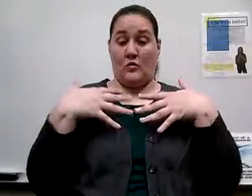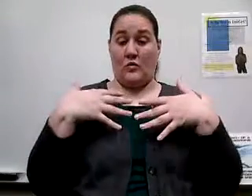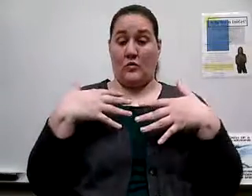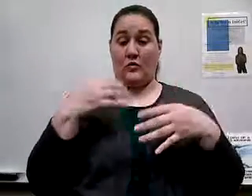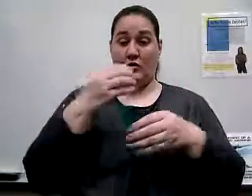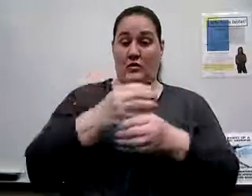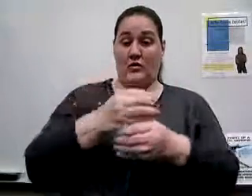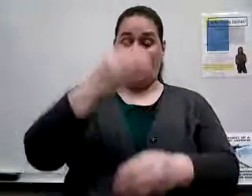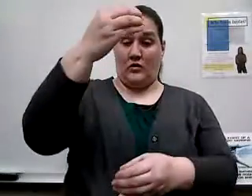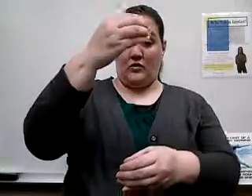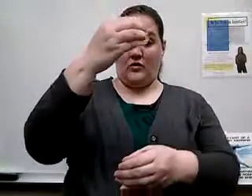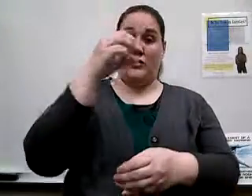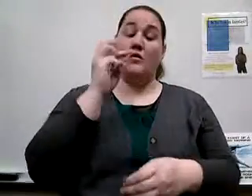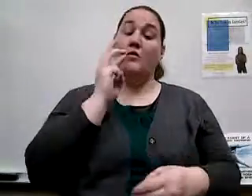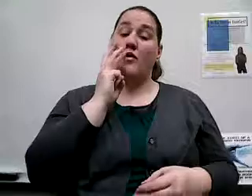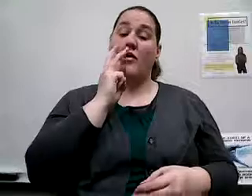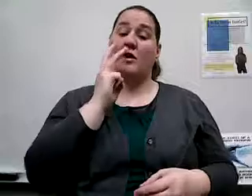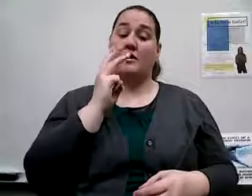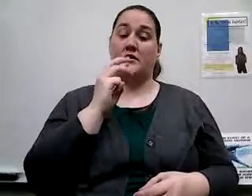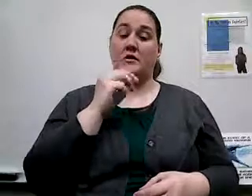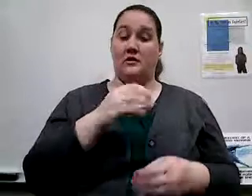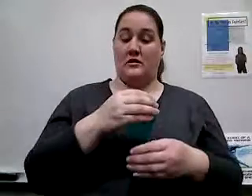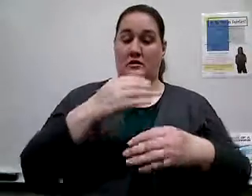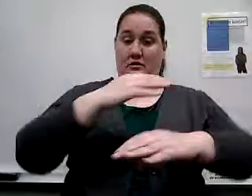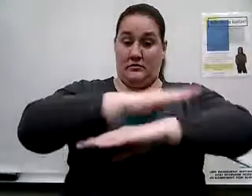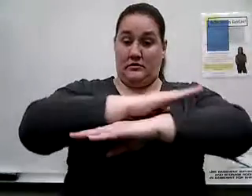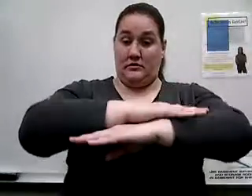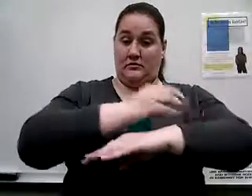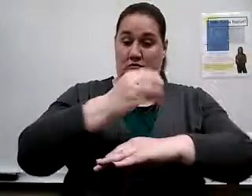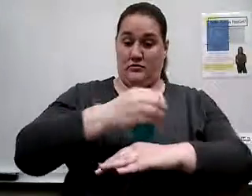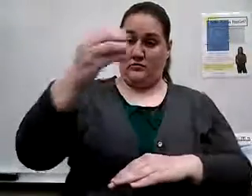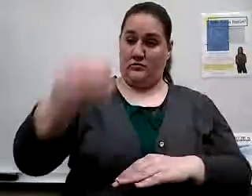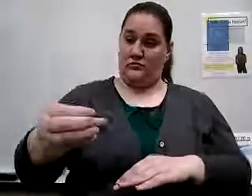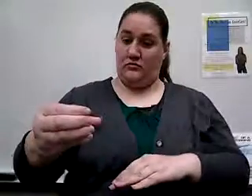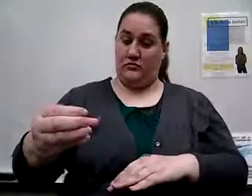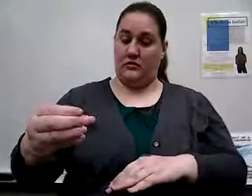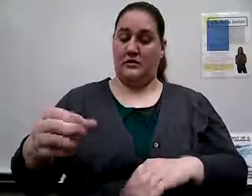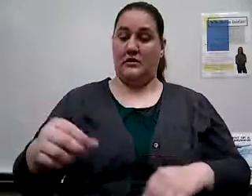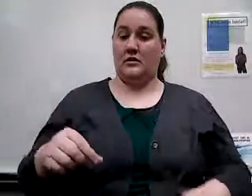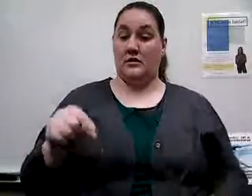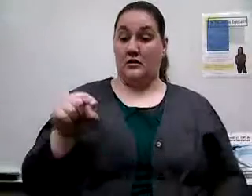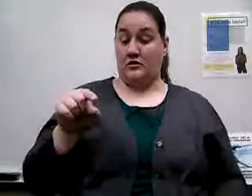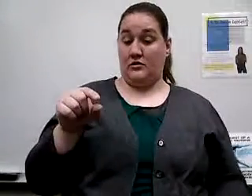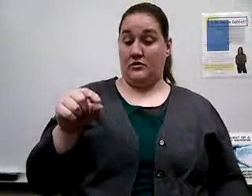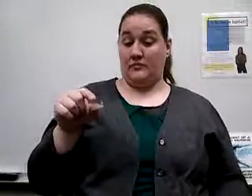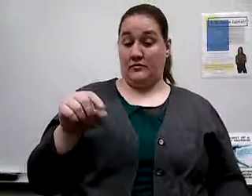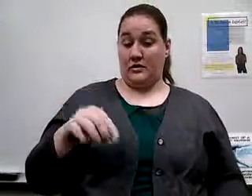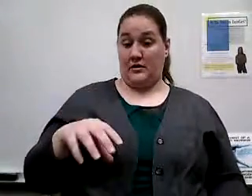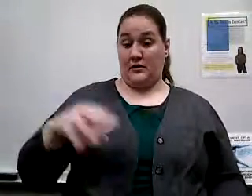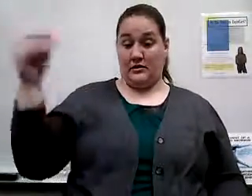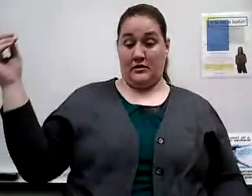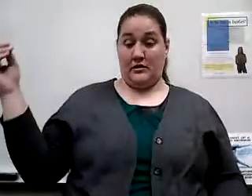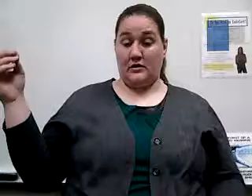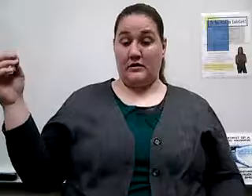on a table or whatever, especially in summertime, you come back, and then there is moisture all around the outside of